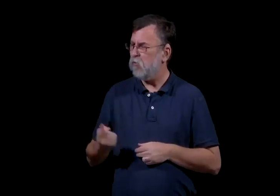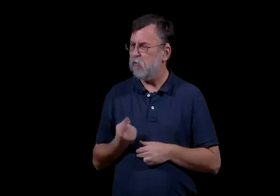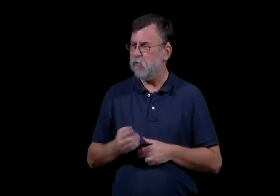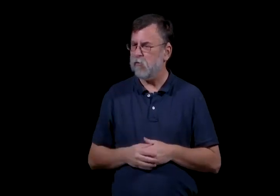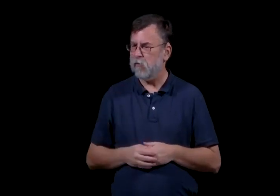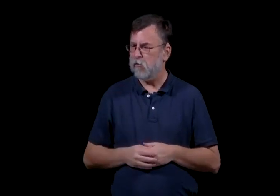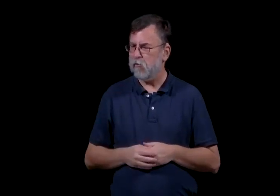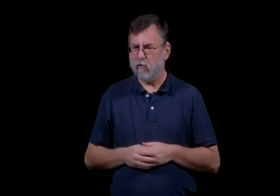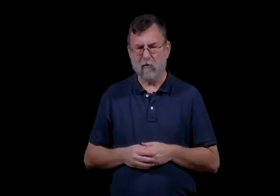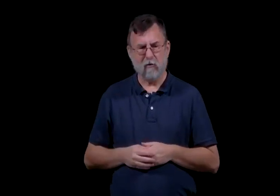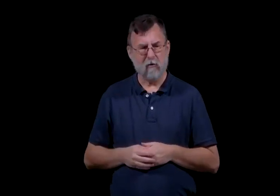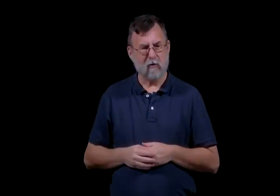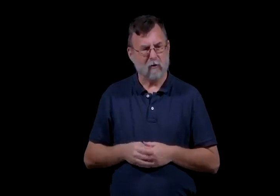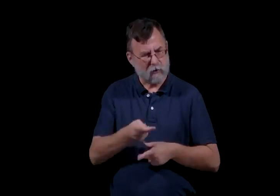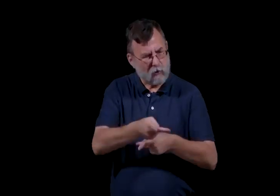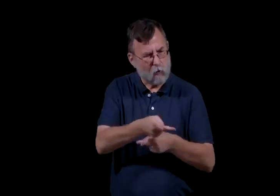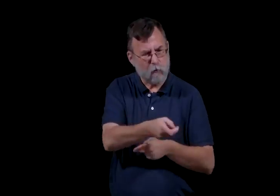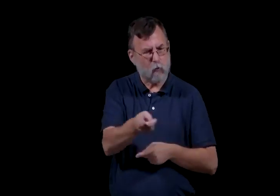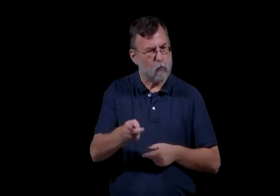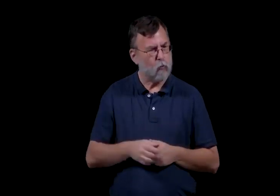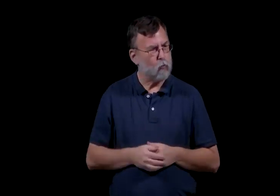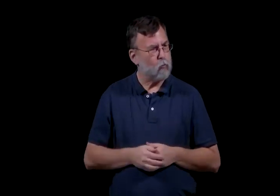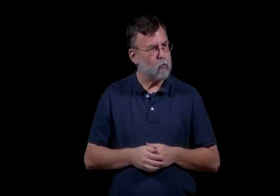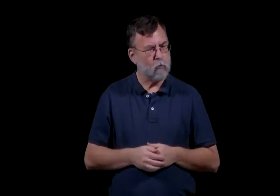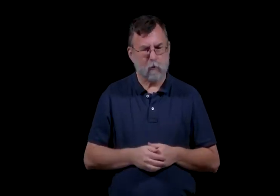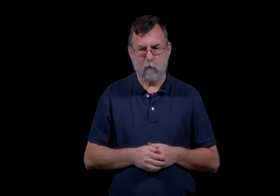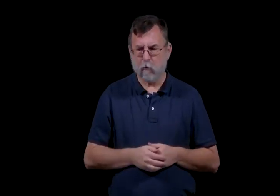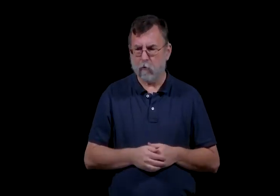And God is our shepherd who takes care of us always.